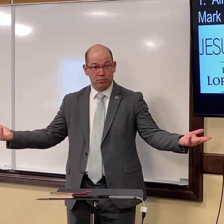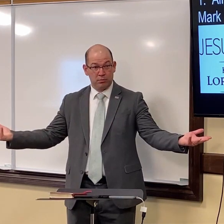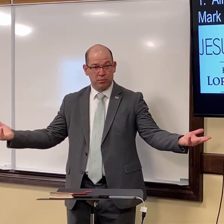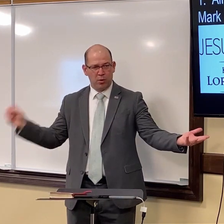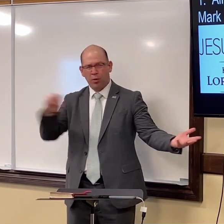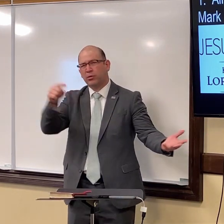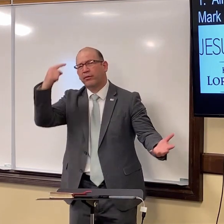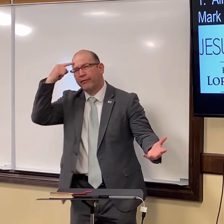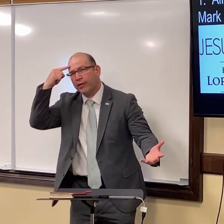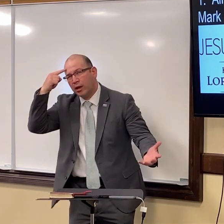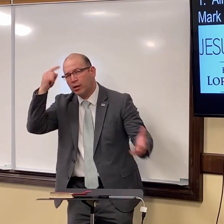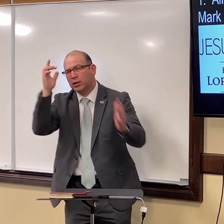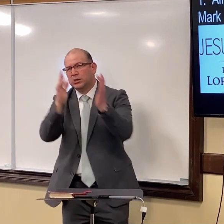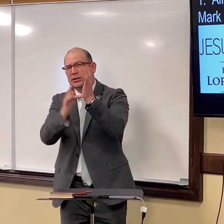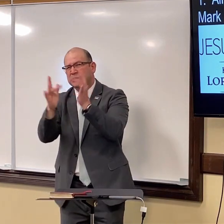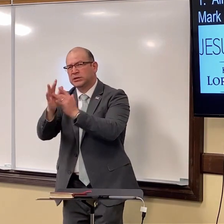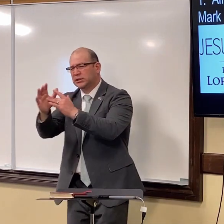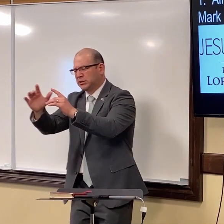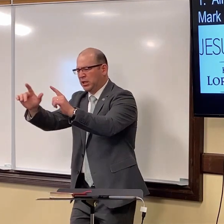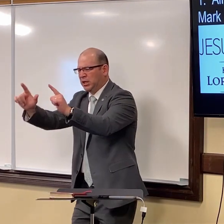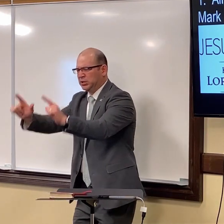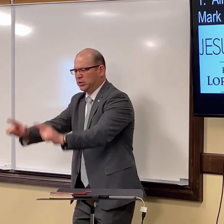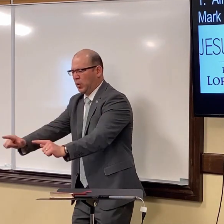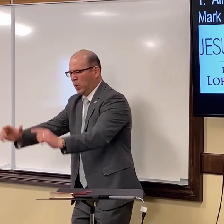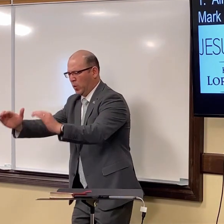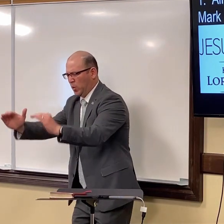power and all authority? Or do you think, well, Jesus,